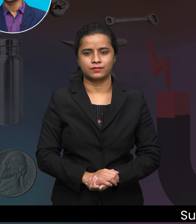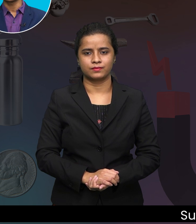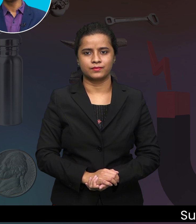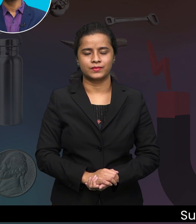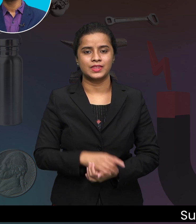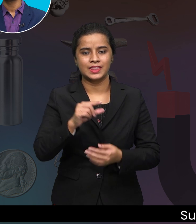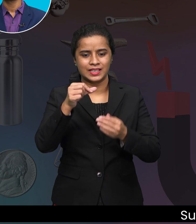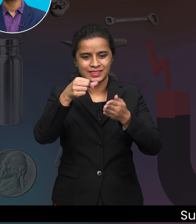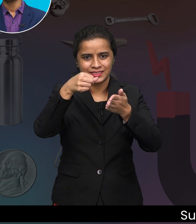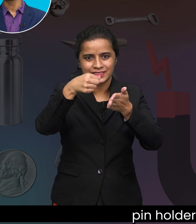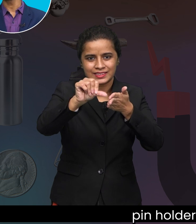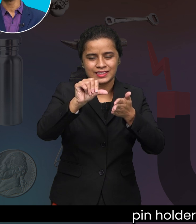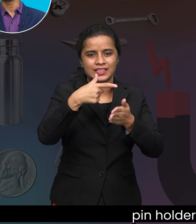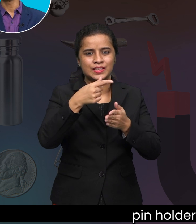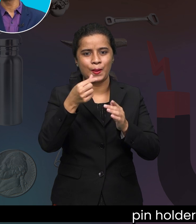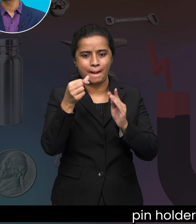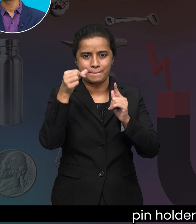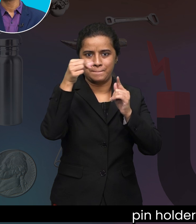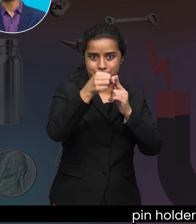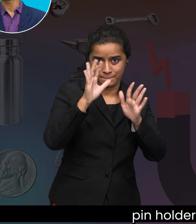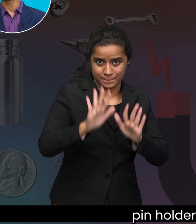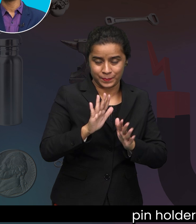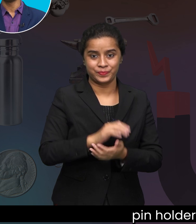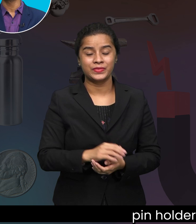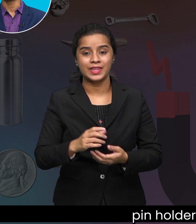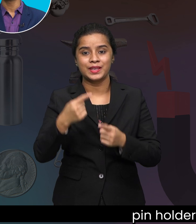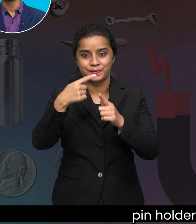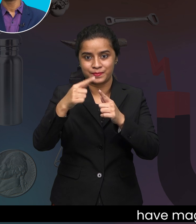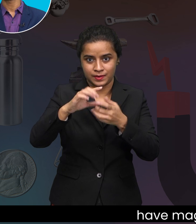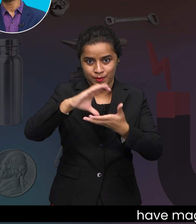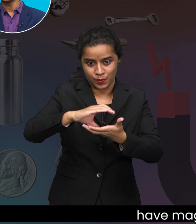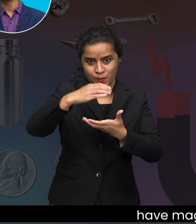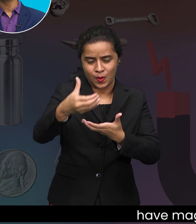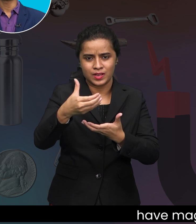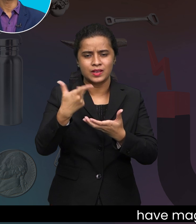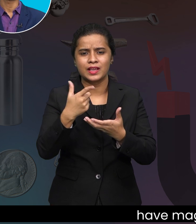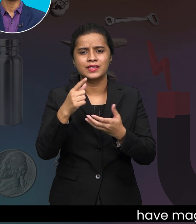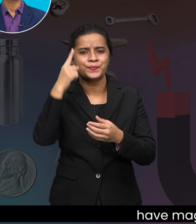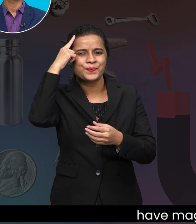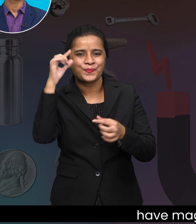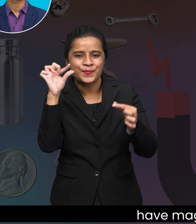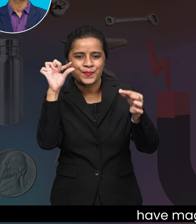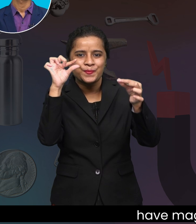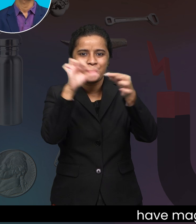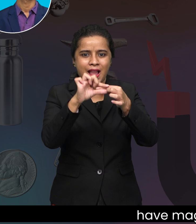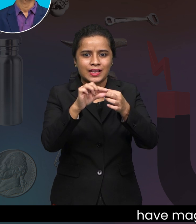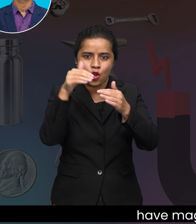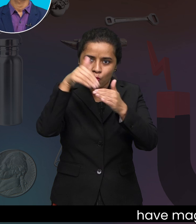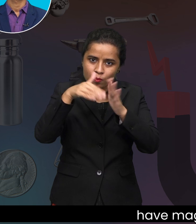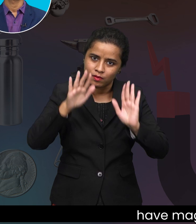Such stickers, pin holders and pencil boxes have magnets fitted inside.